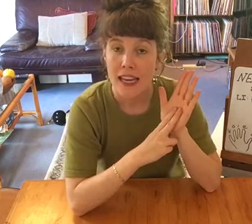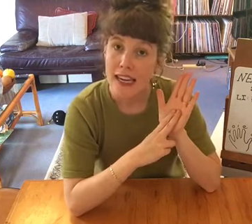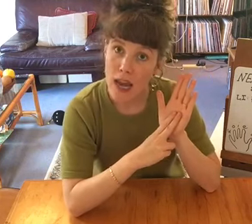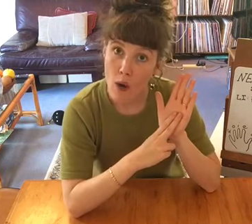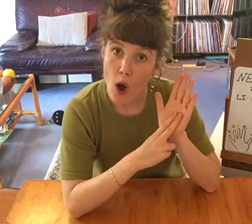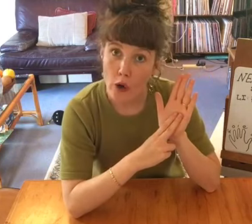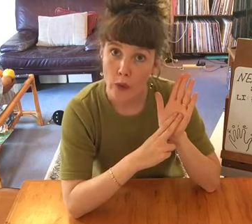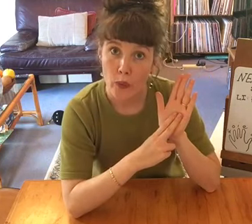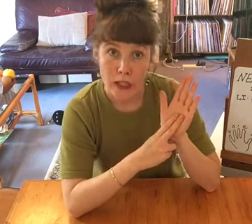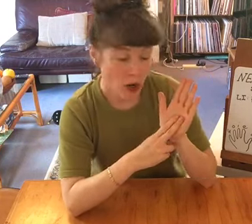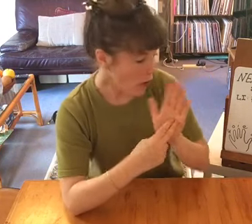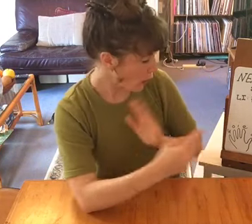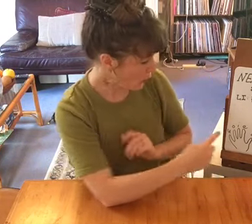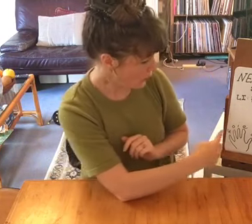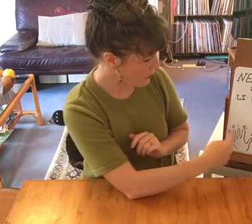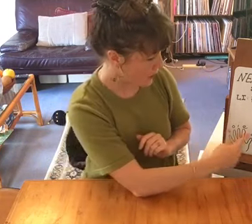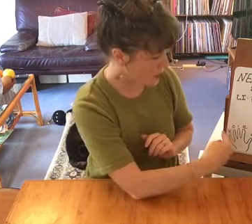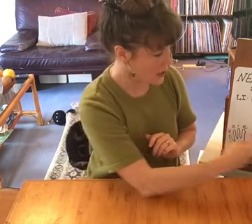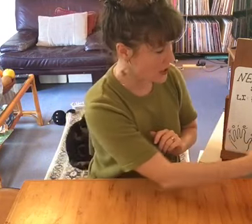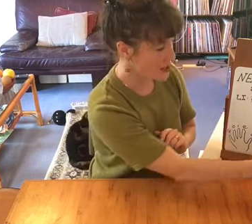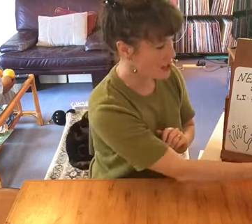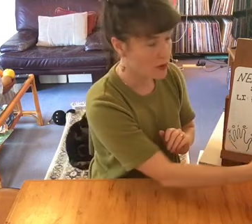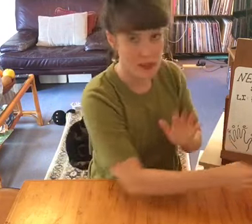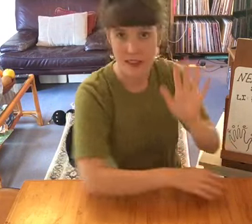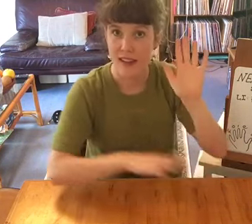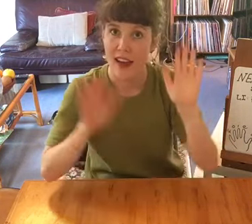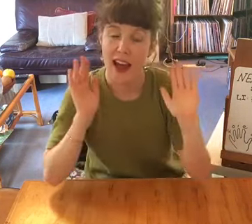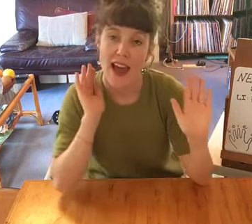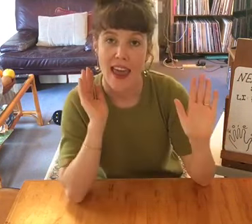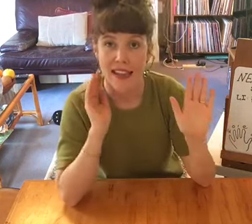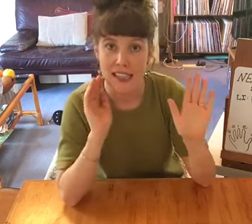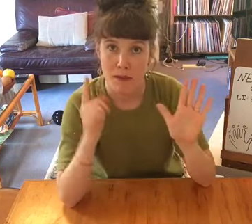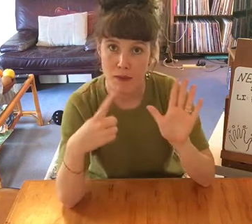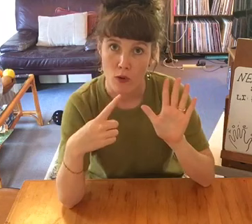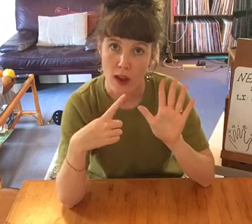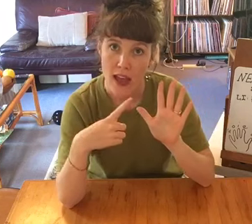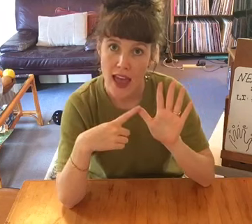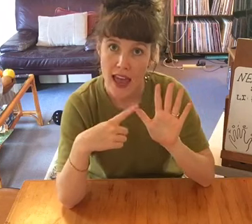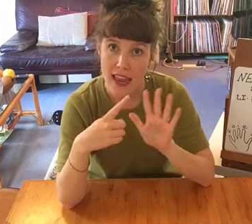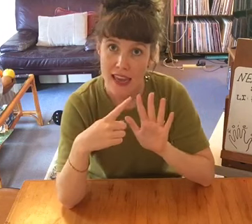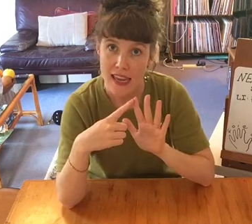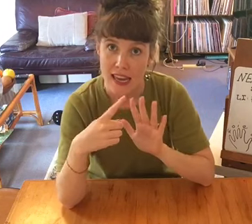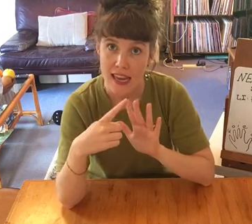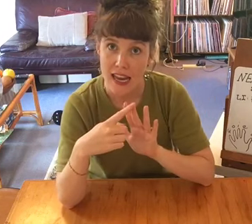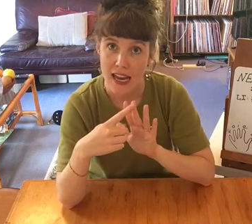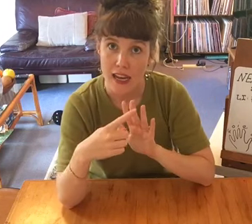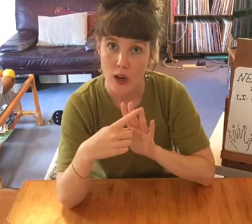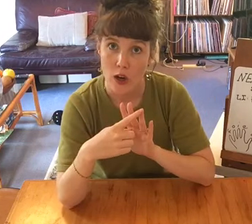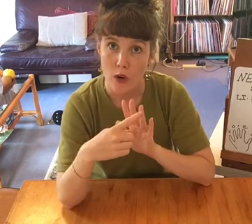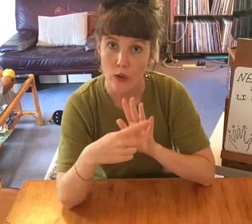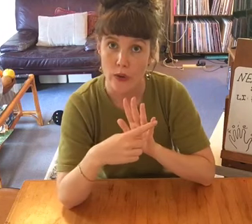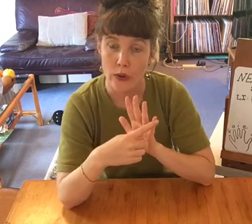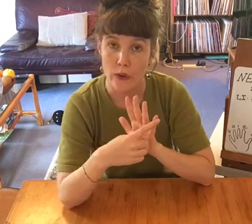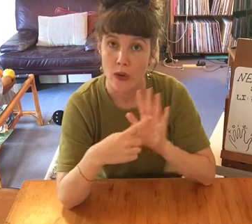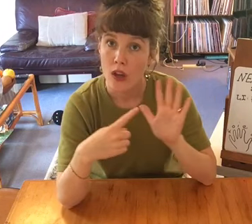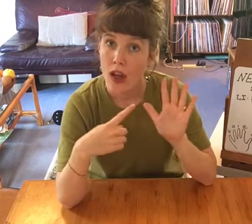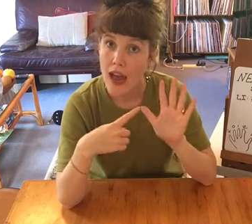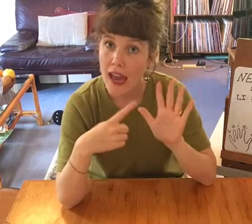Now O, we know O because it just uses our hands like before. A, E, I, O, U. A,